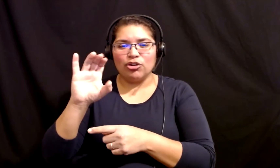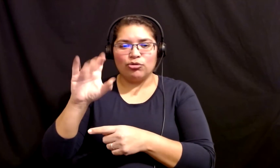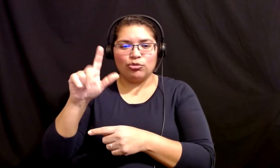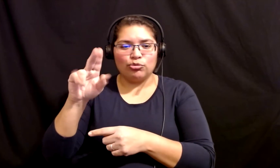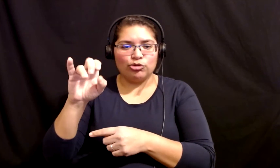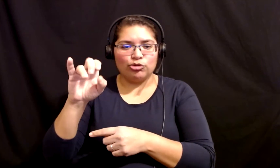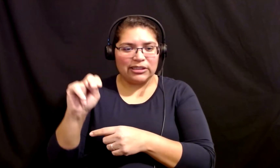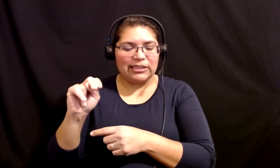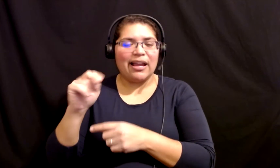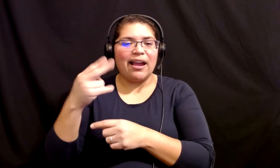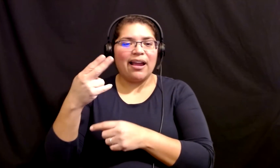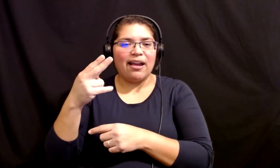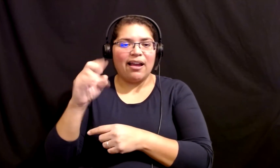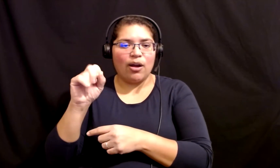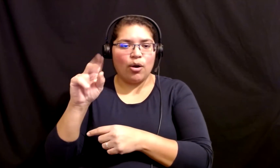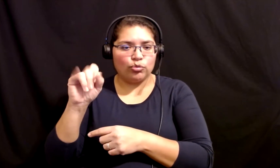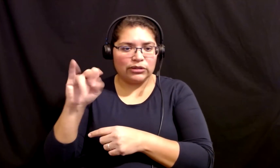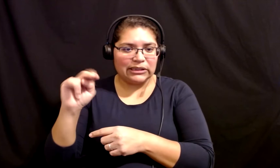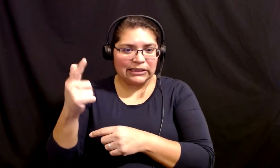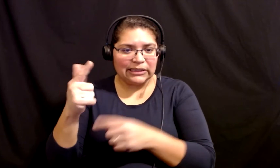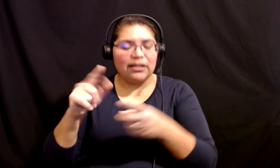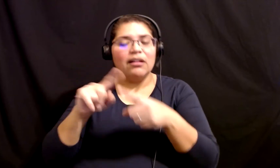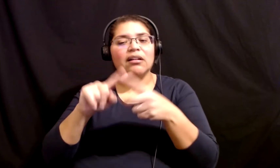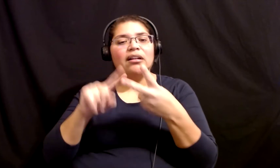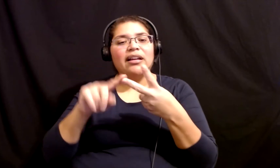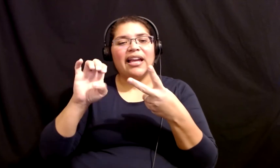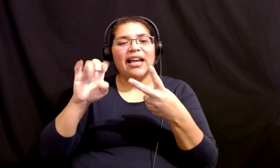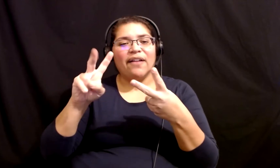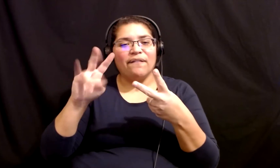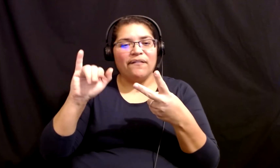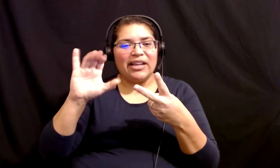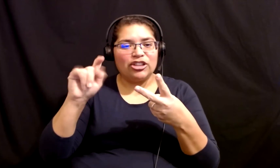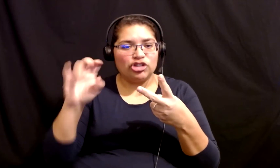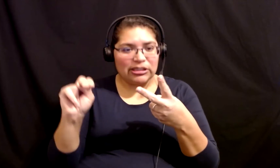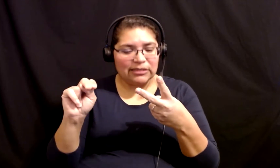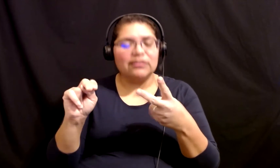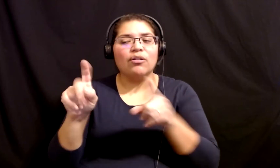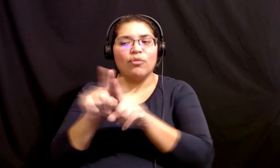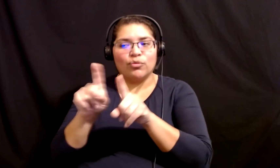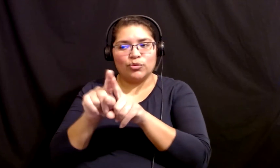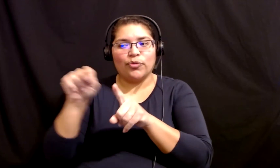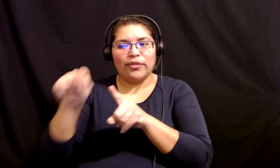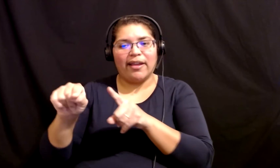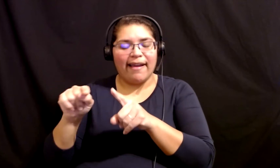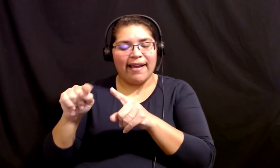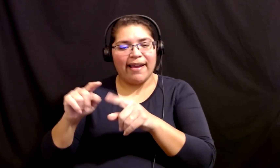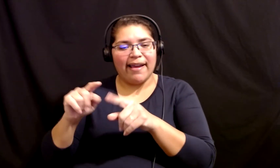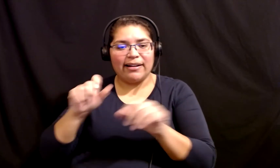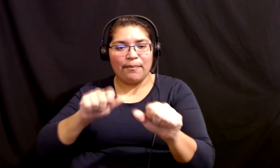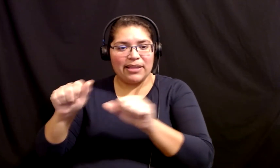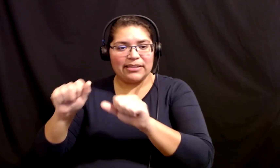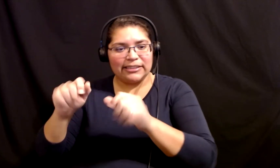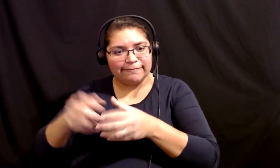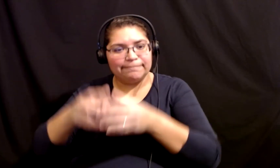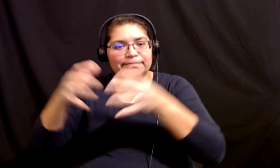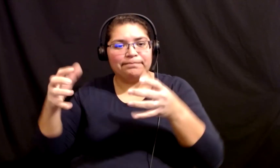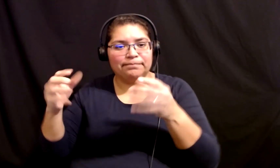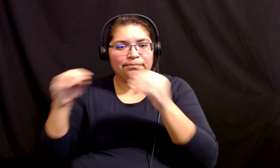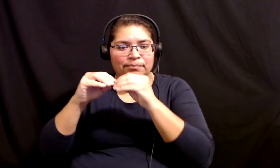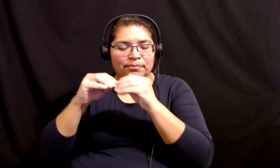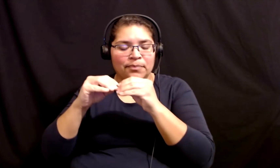prevention. That's a capacity that needs to be increased, and they're all